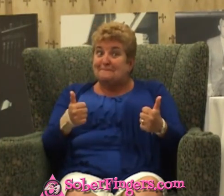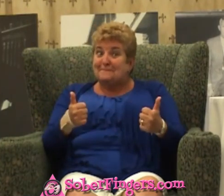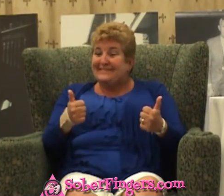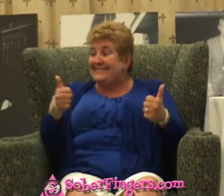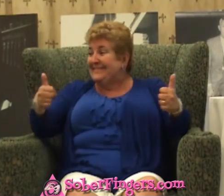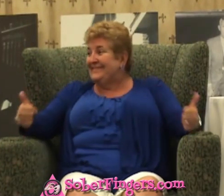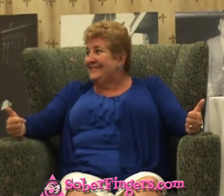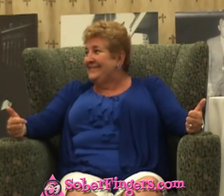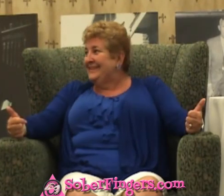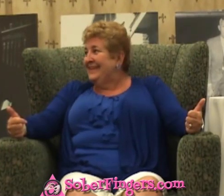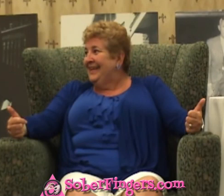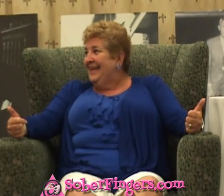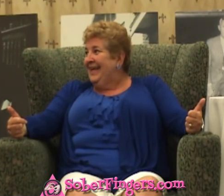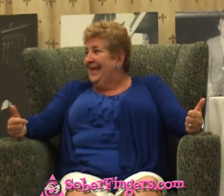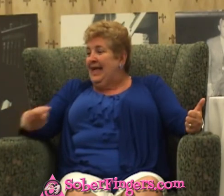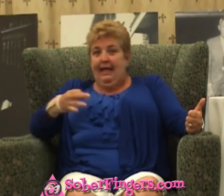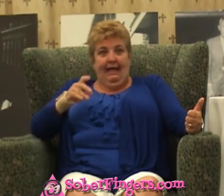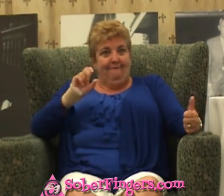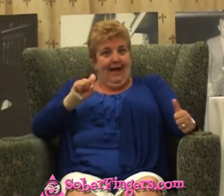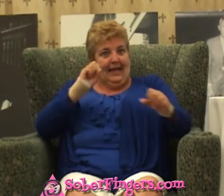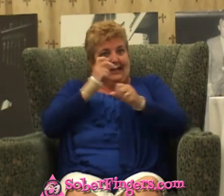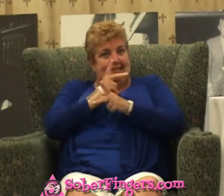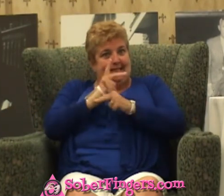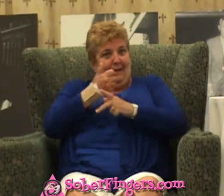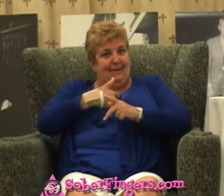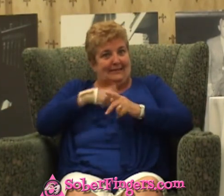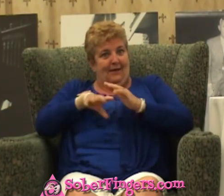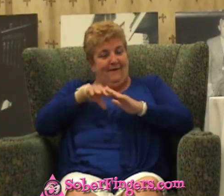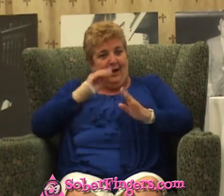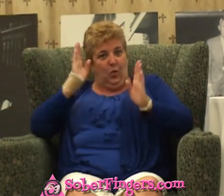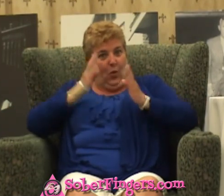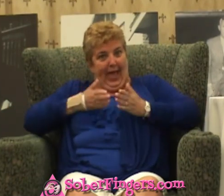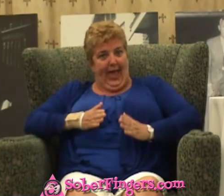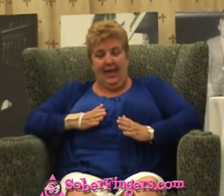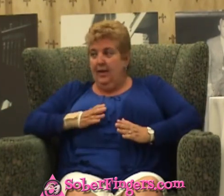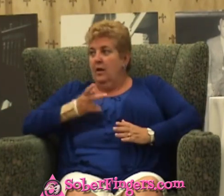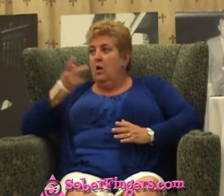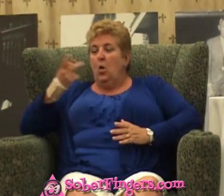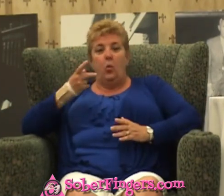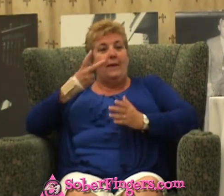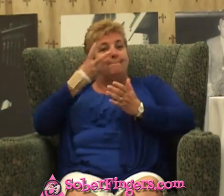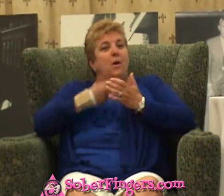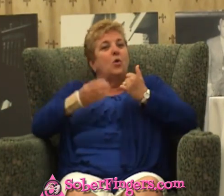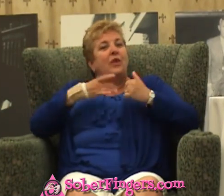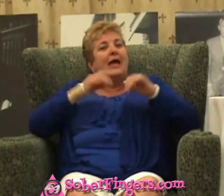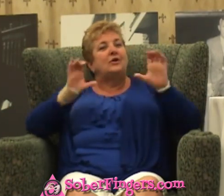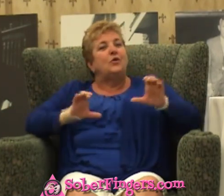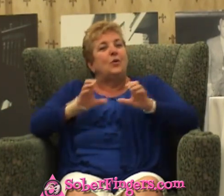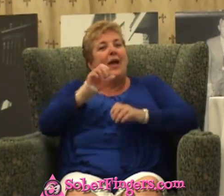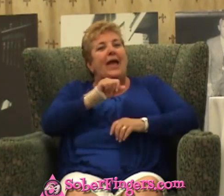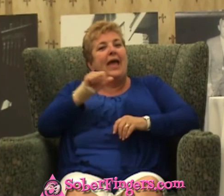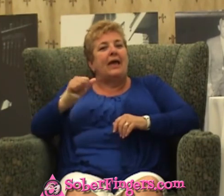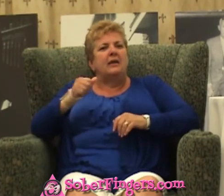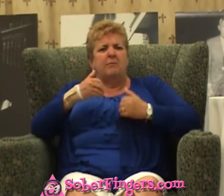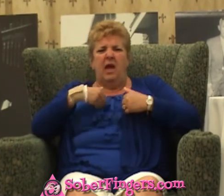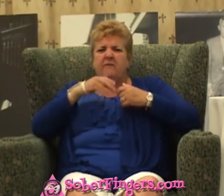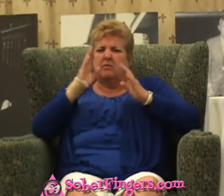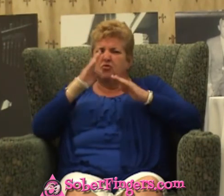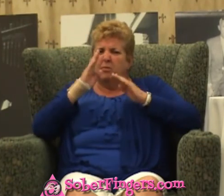I can keep myself out of the way, you know, we both of us like to do this, and I've had a little trouble with my ego lately. You know, sometimes we'll go,